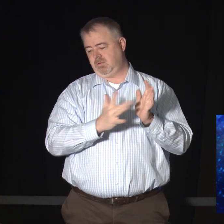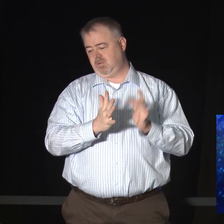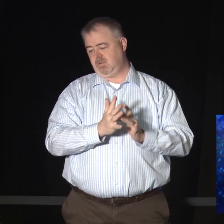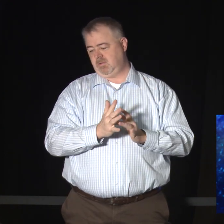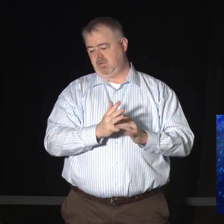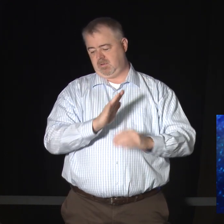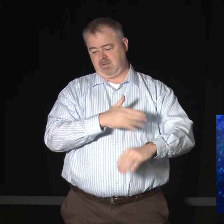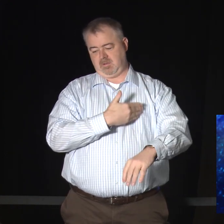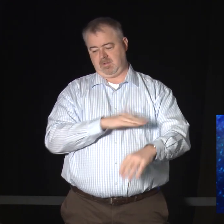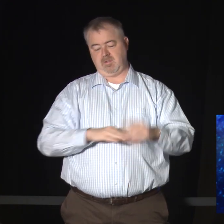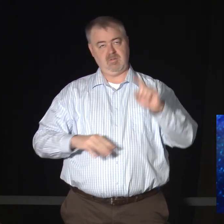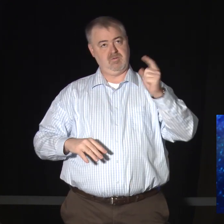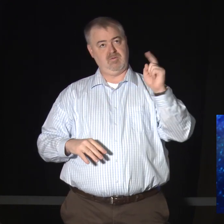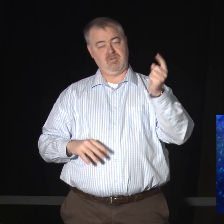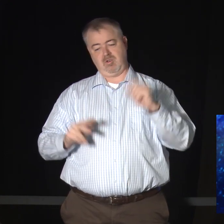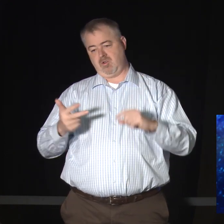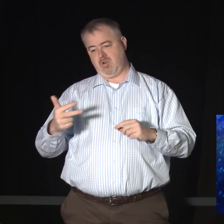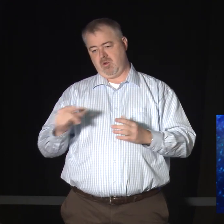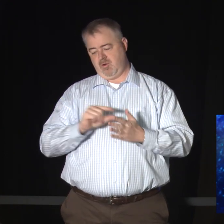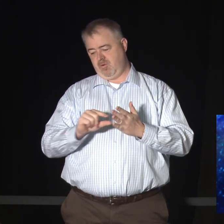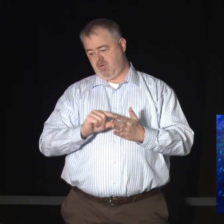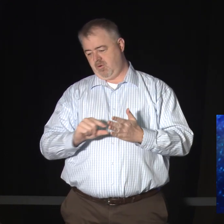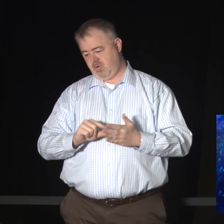We'll be singing the first and the third verses.